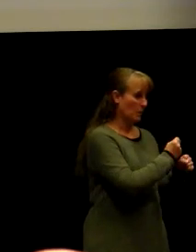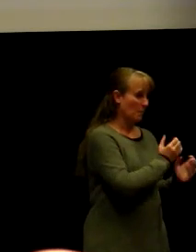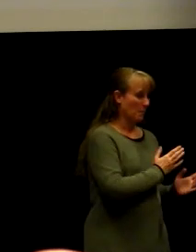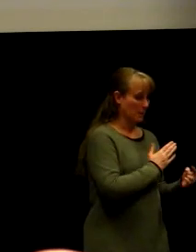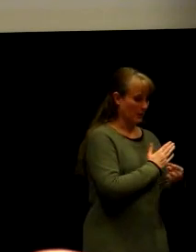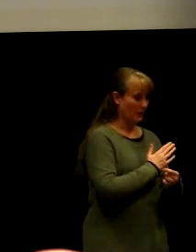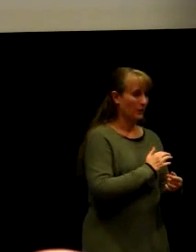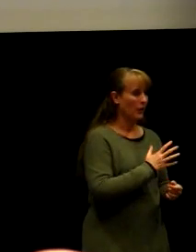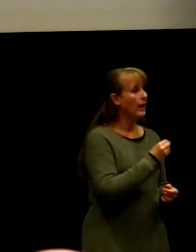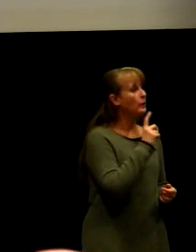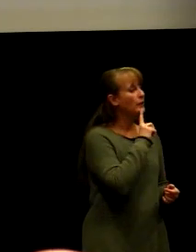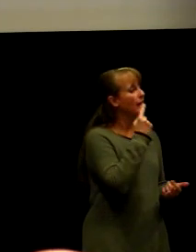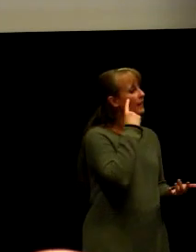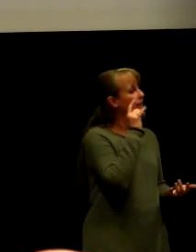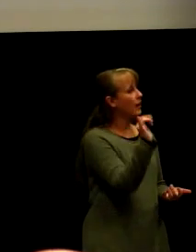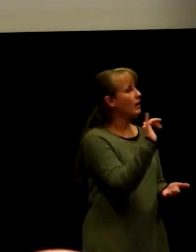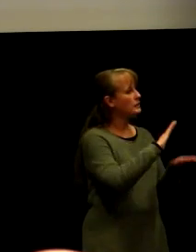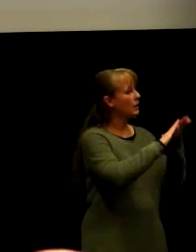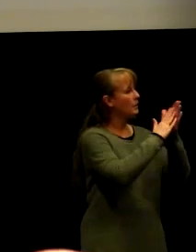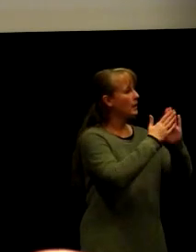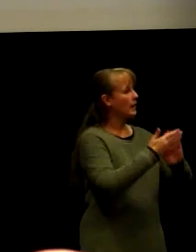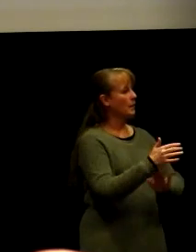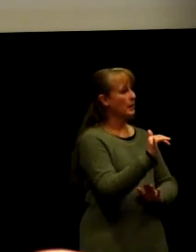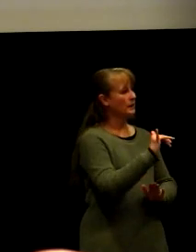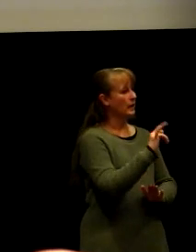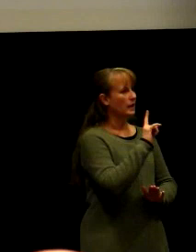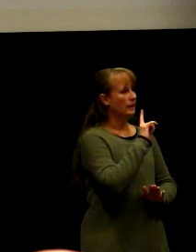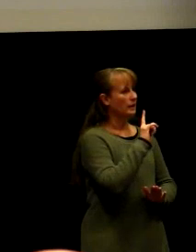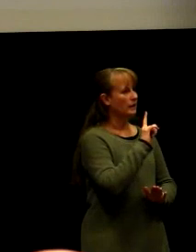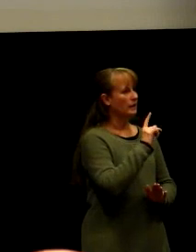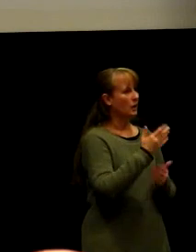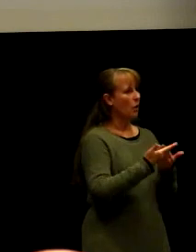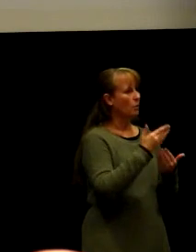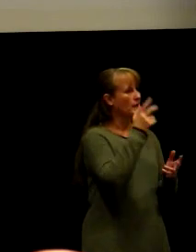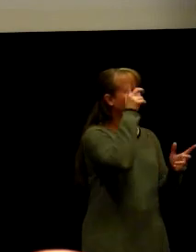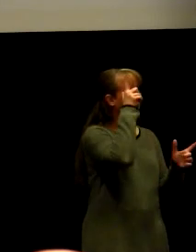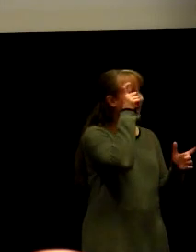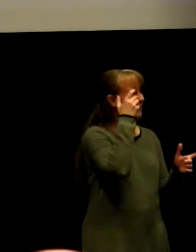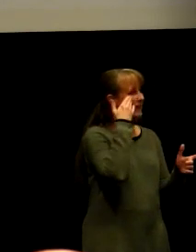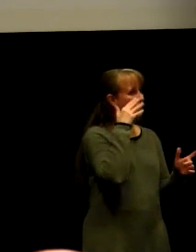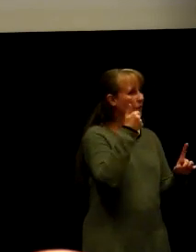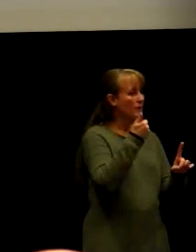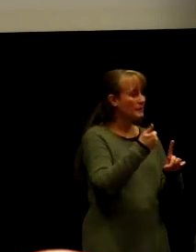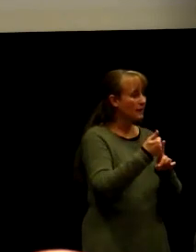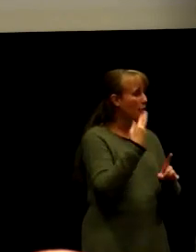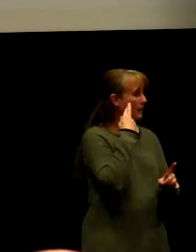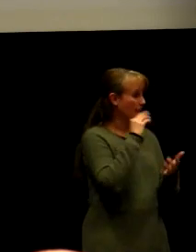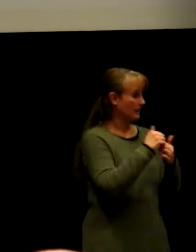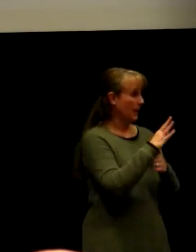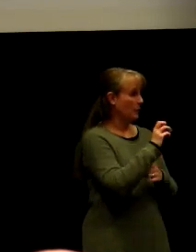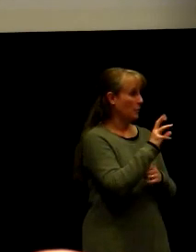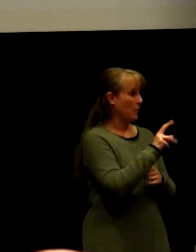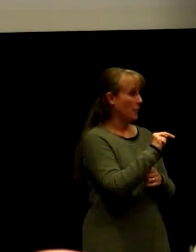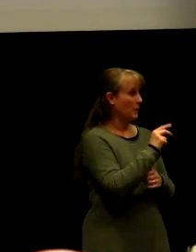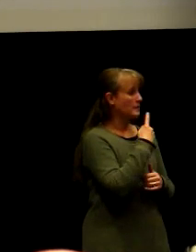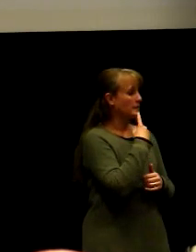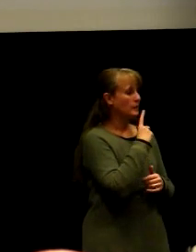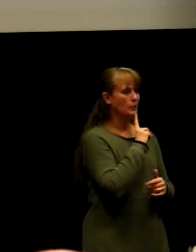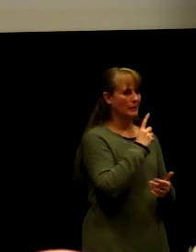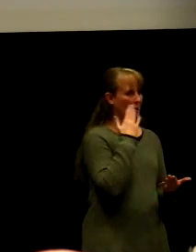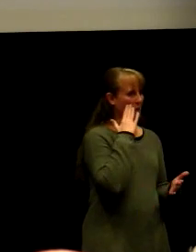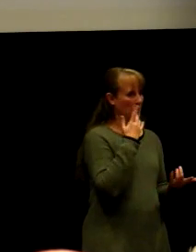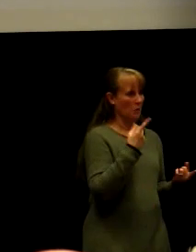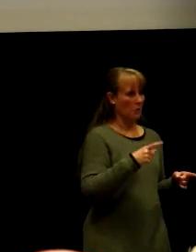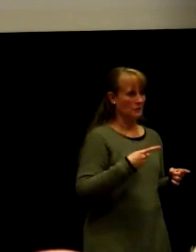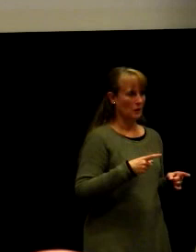and really, I think, also becoming a kind of alien unknown itself, because, as Bowman says, we don't really know what's